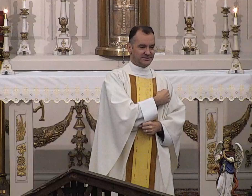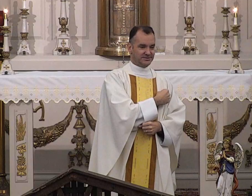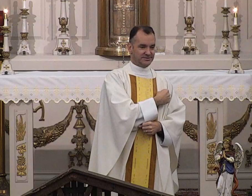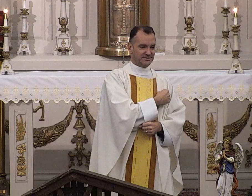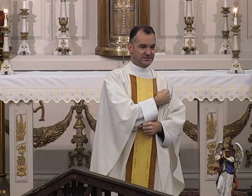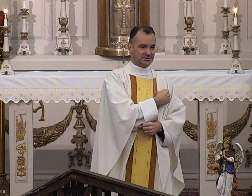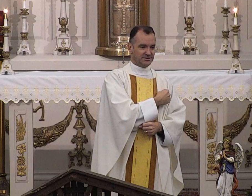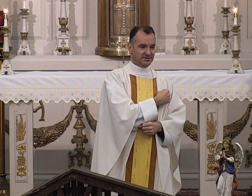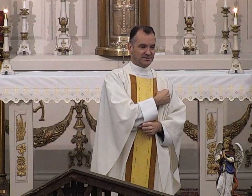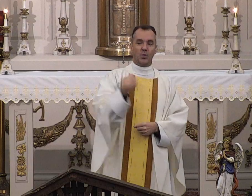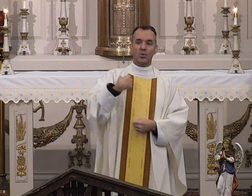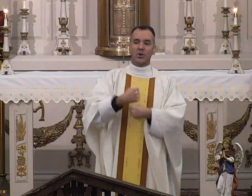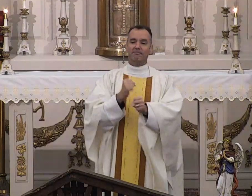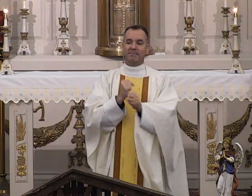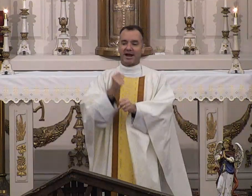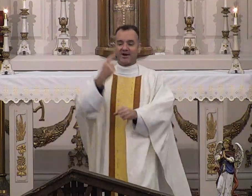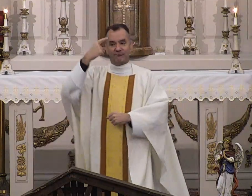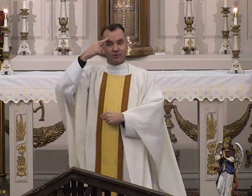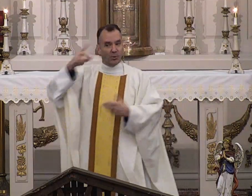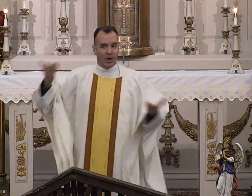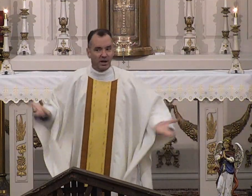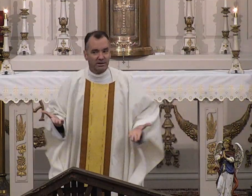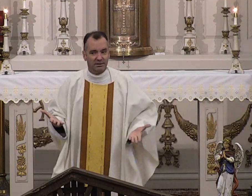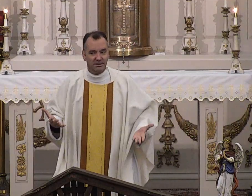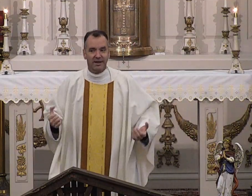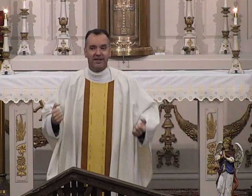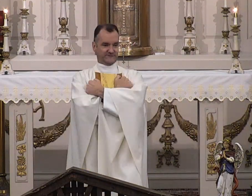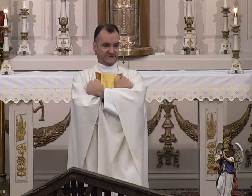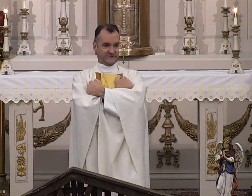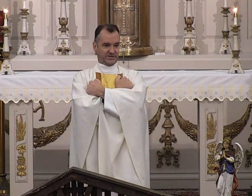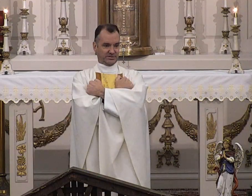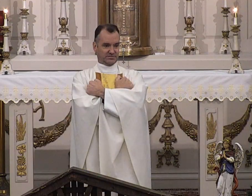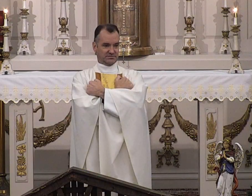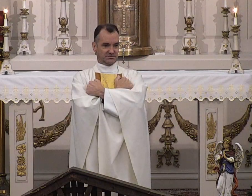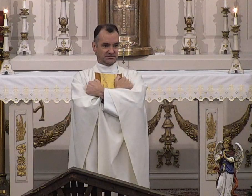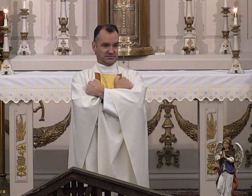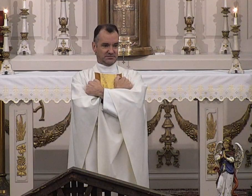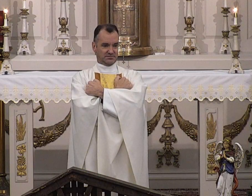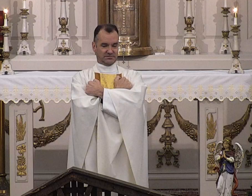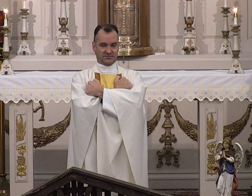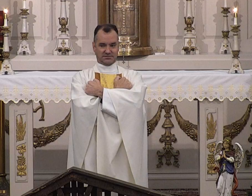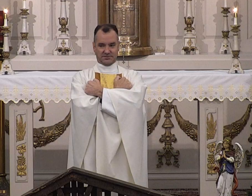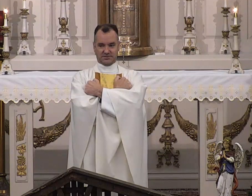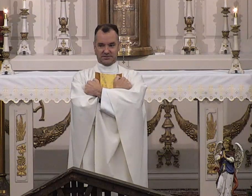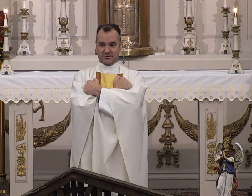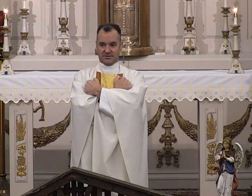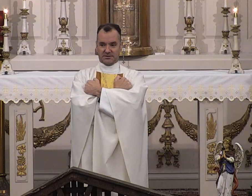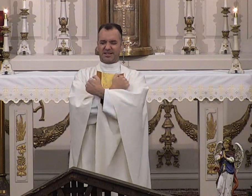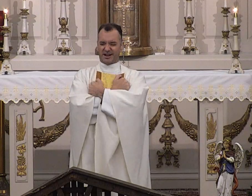God made us, and he made us for love.